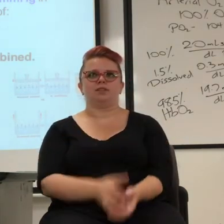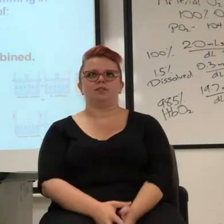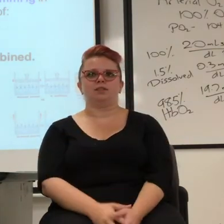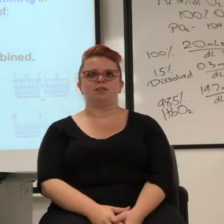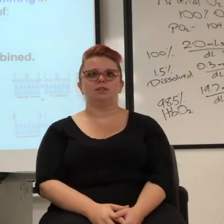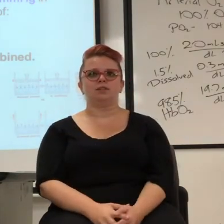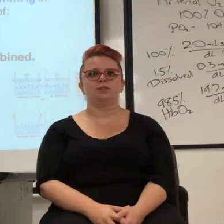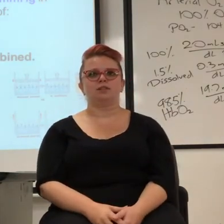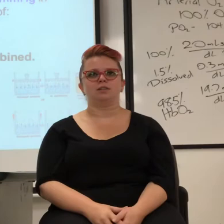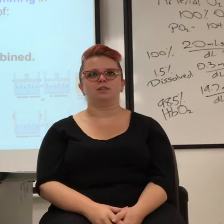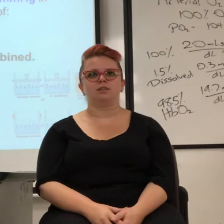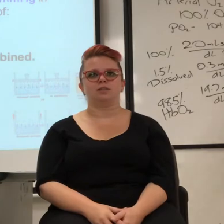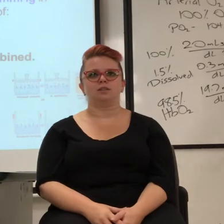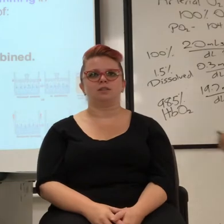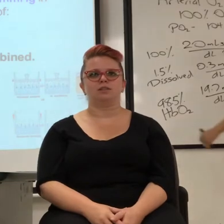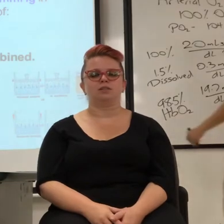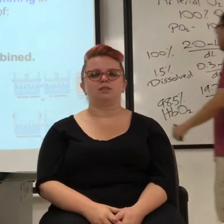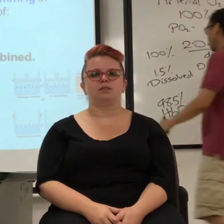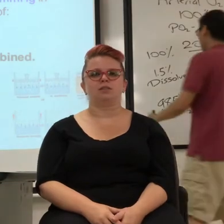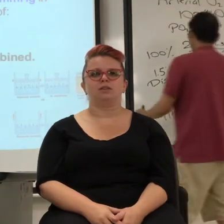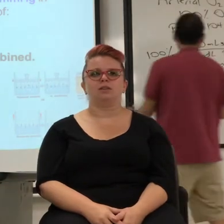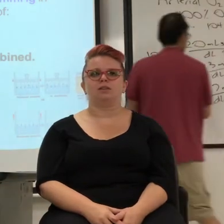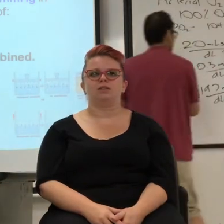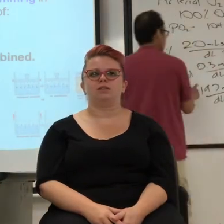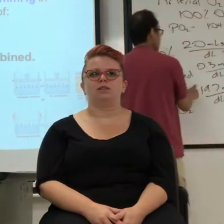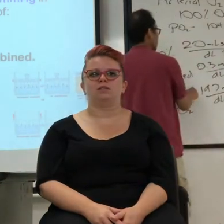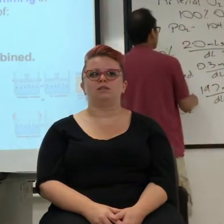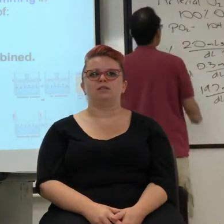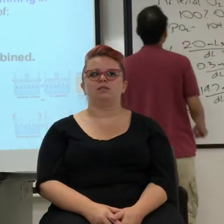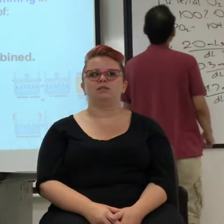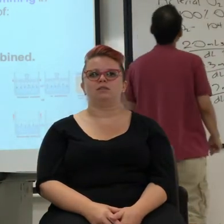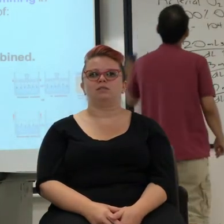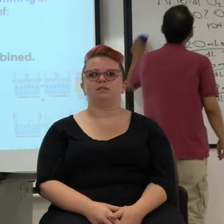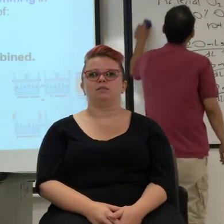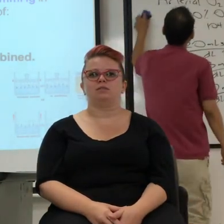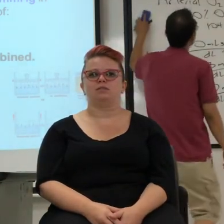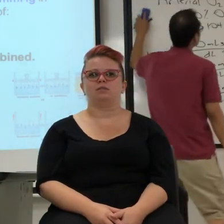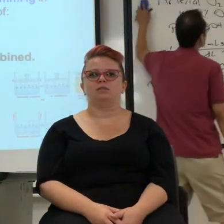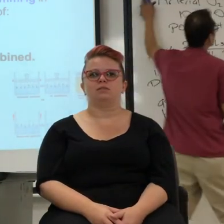So let's do it real quick. I'm going to erase this one here.